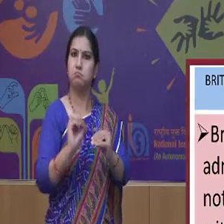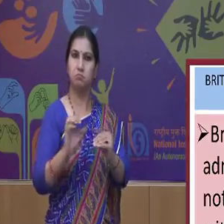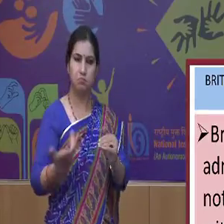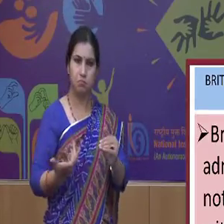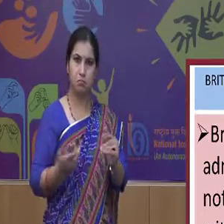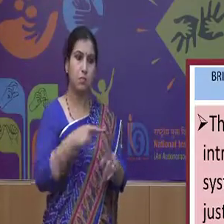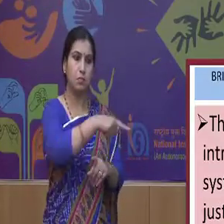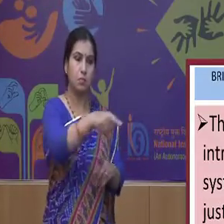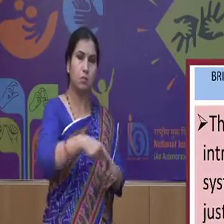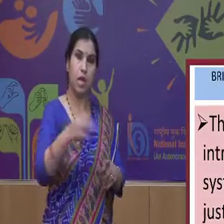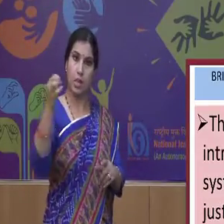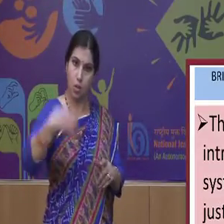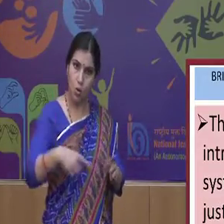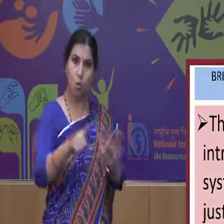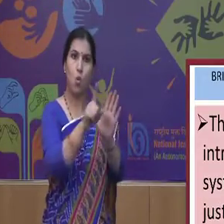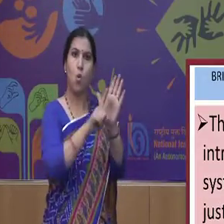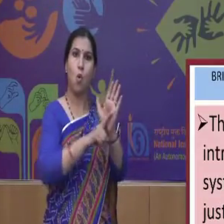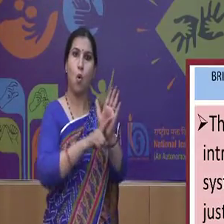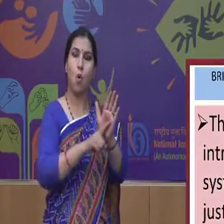The British introduced a new